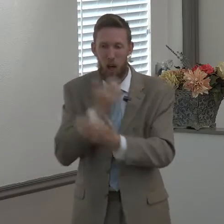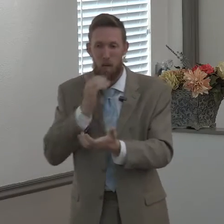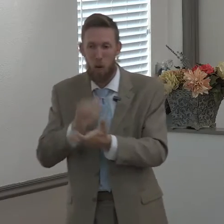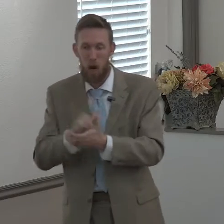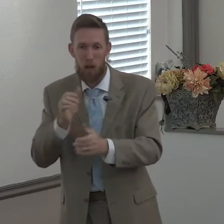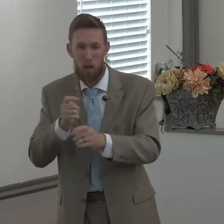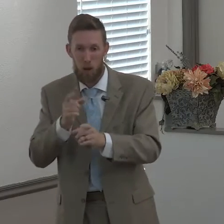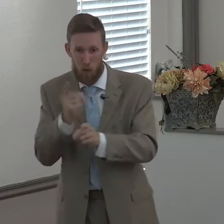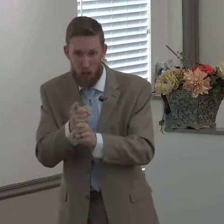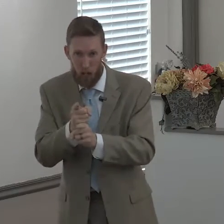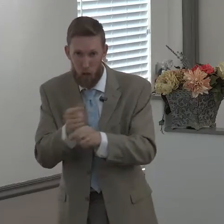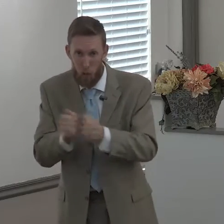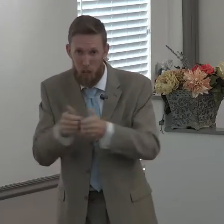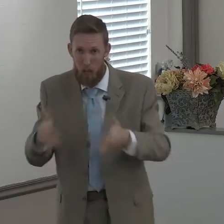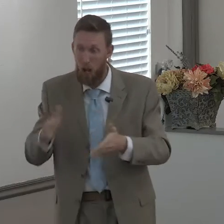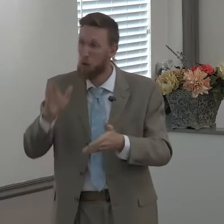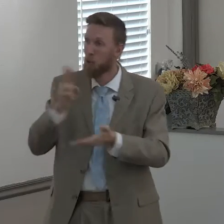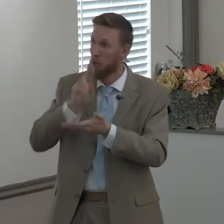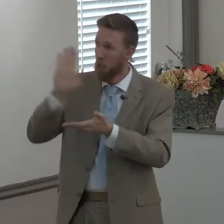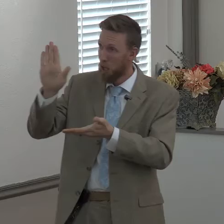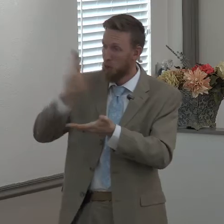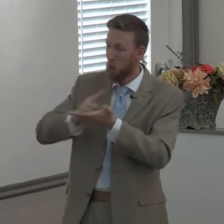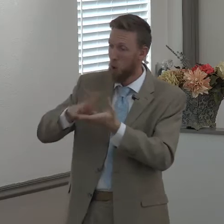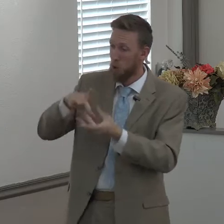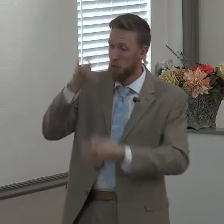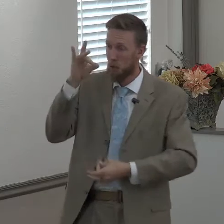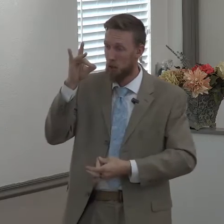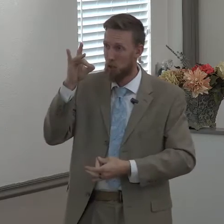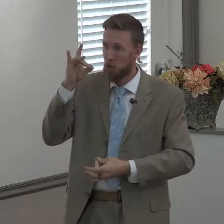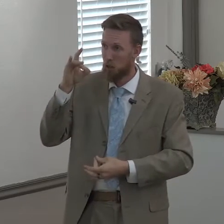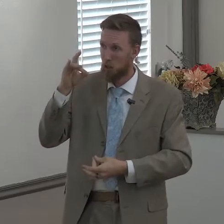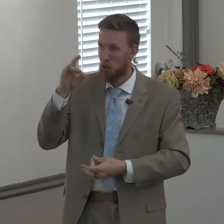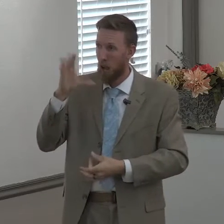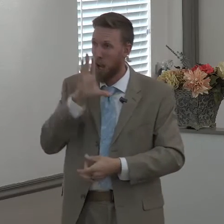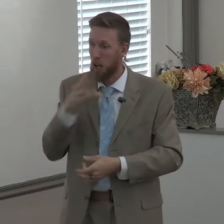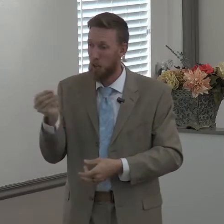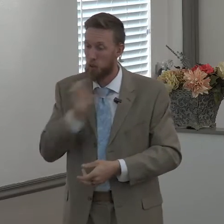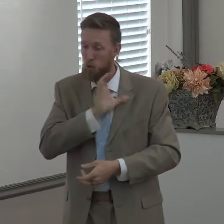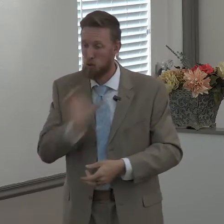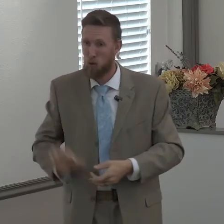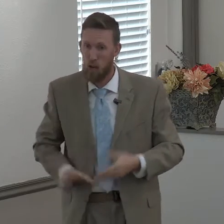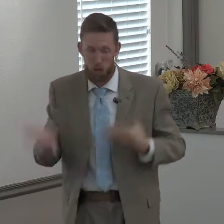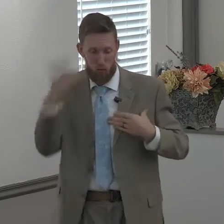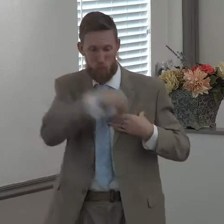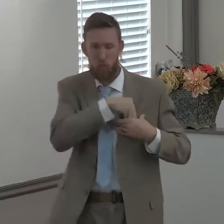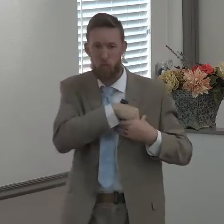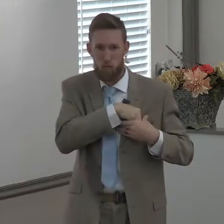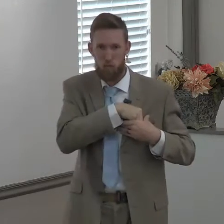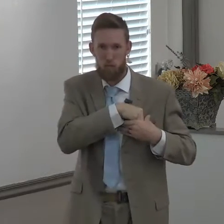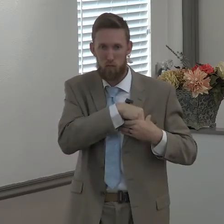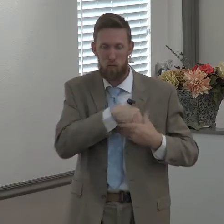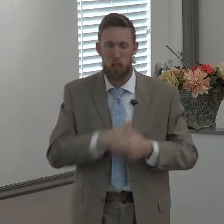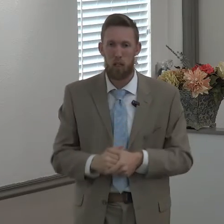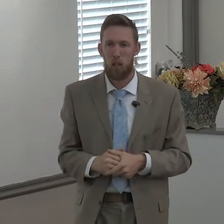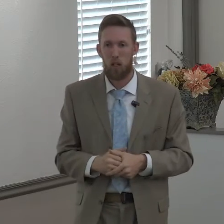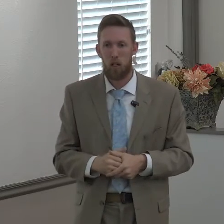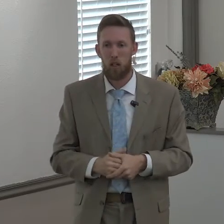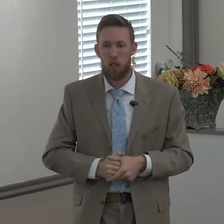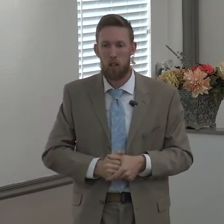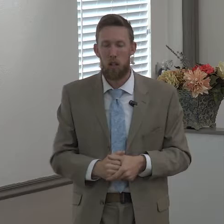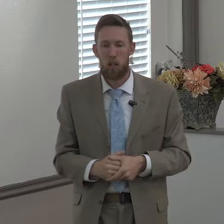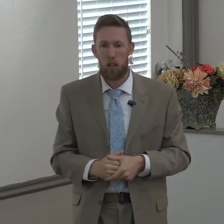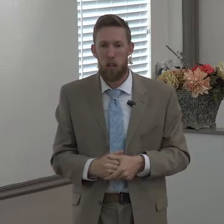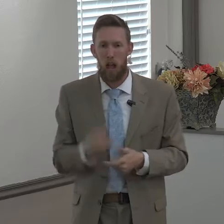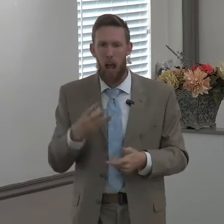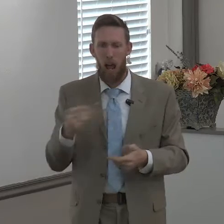I can't love my wife the way that I should without Christ. Without Christ, I can